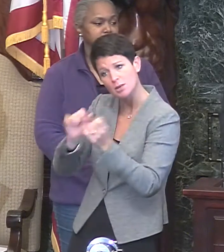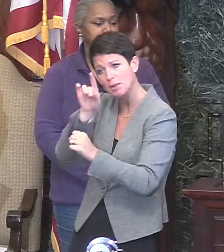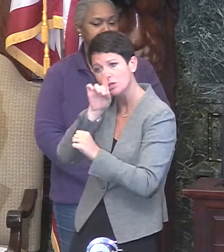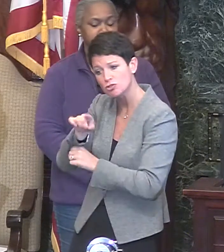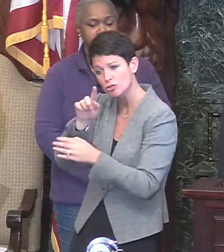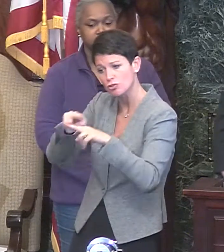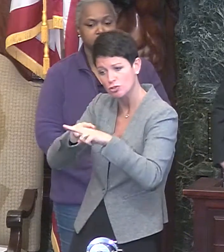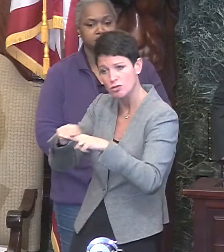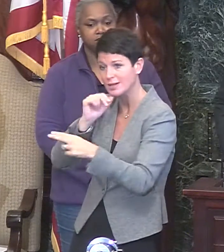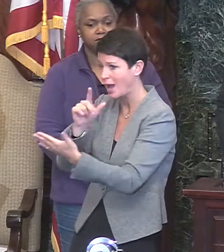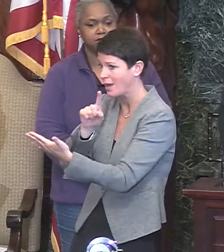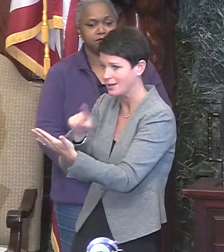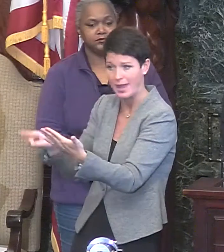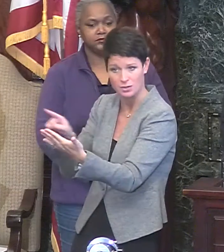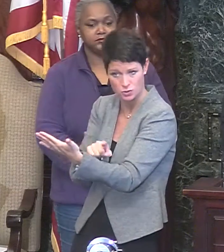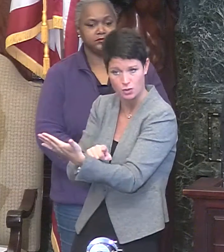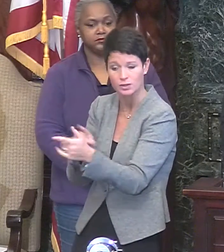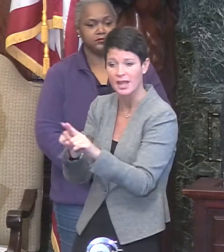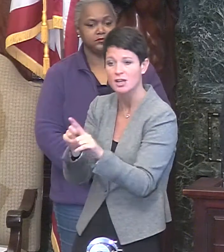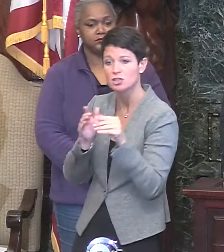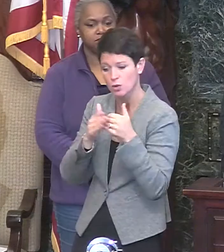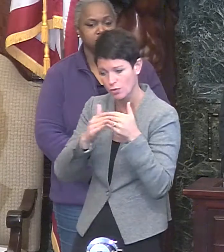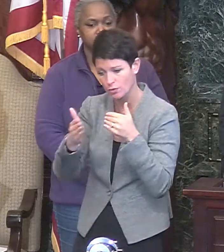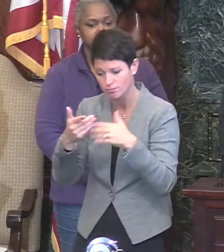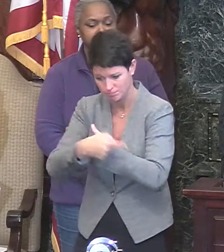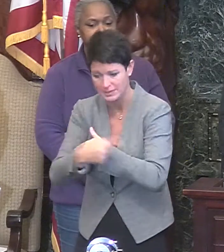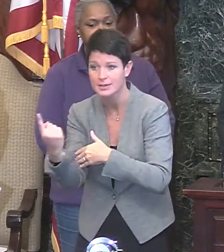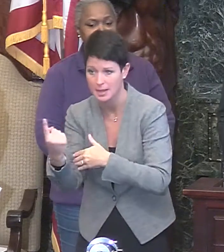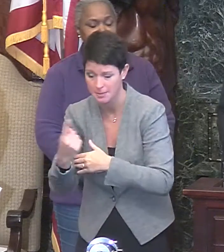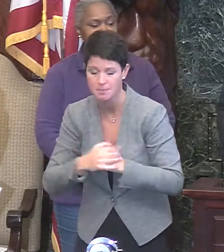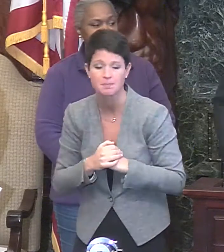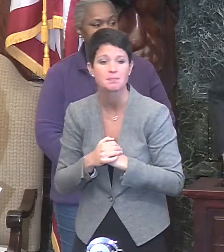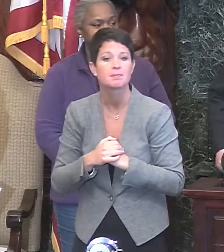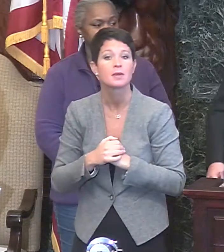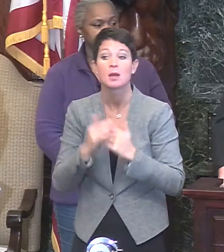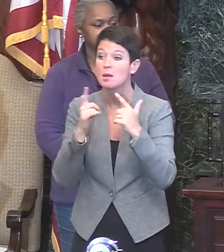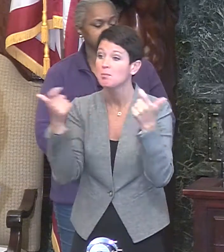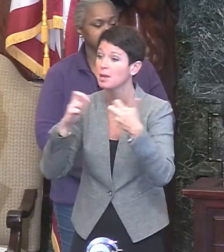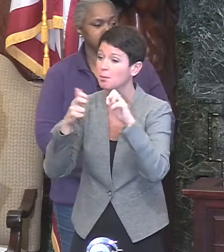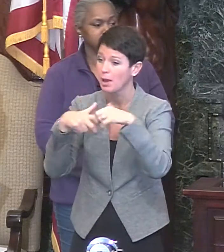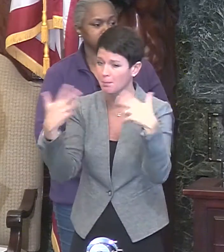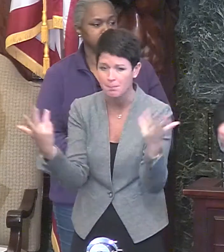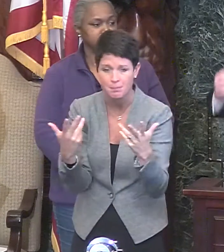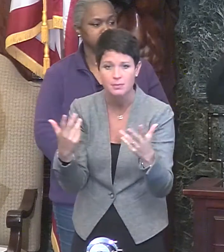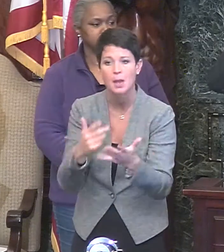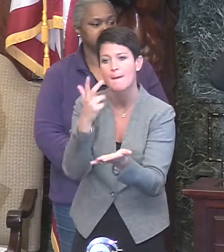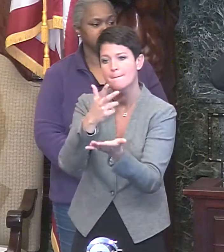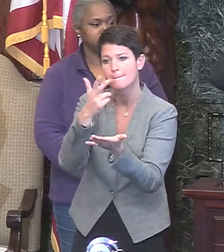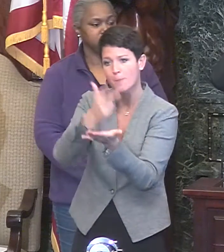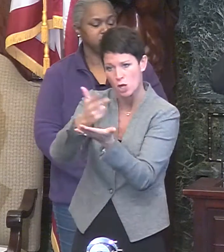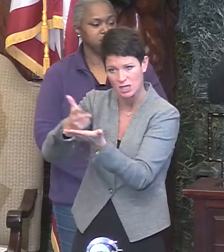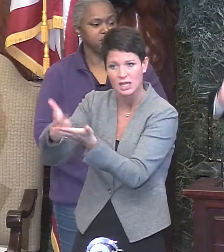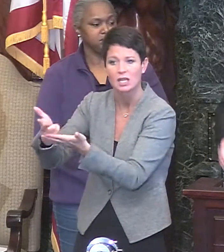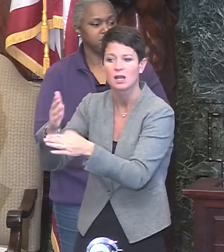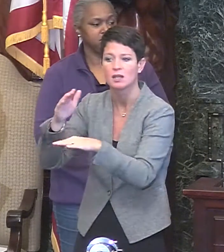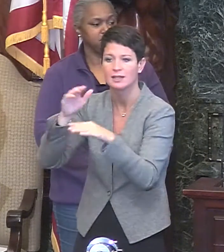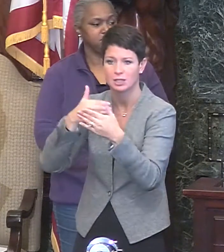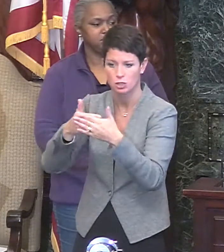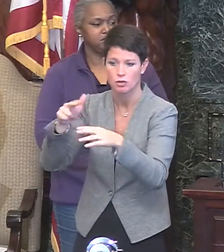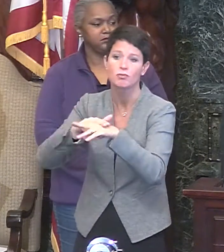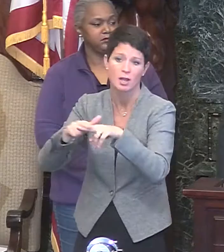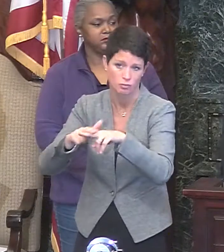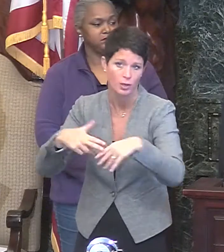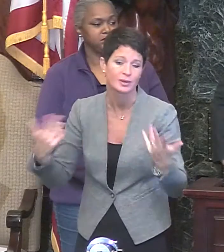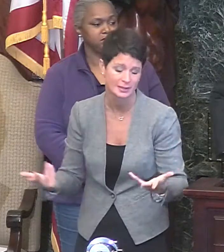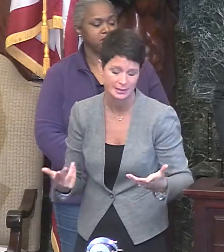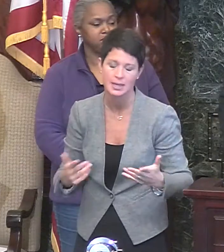been canceled as we move through the rest of the day. Our biggest problem right now is parking lots on the railroad. It is